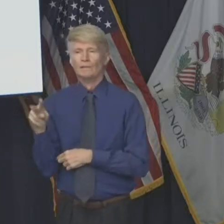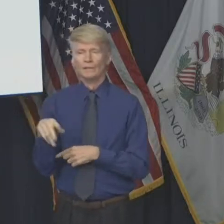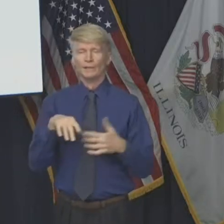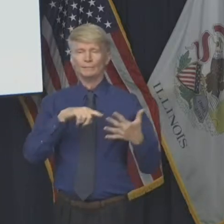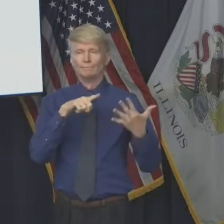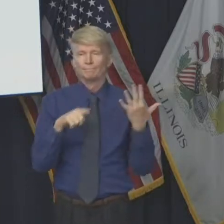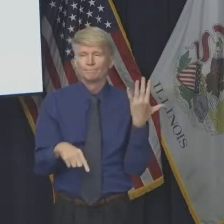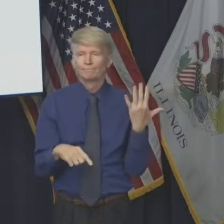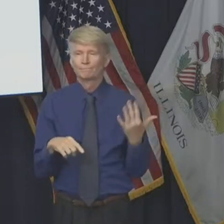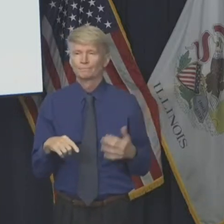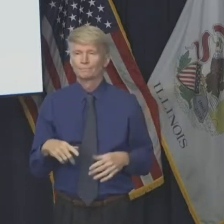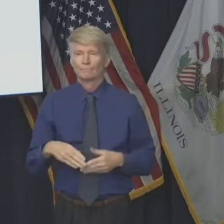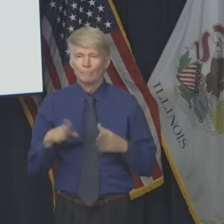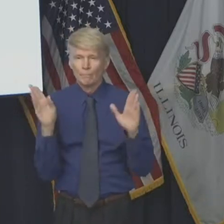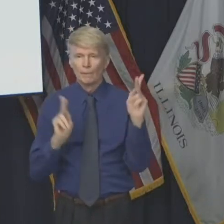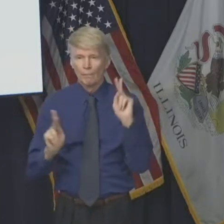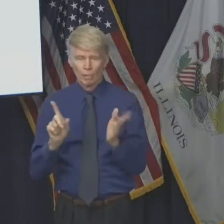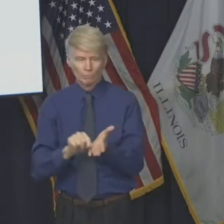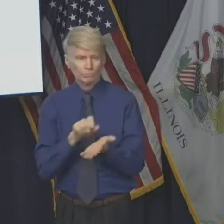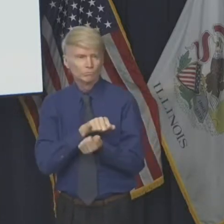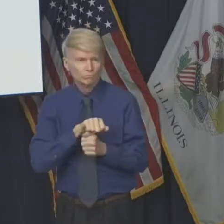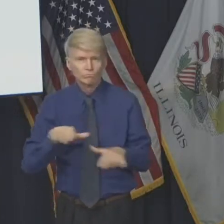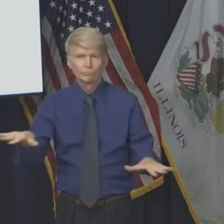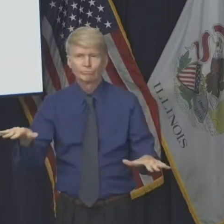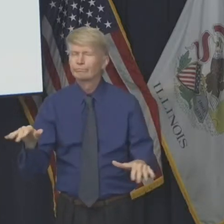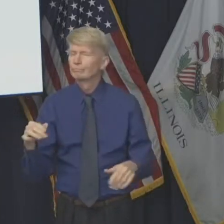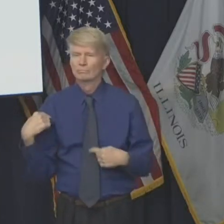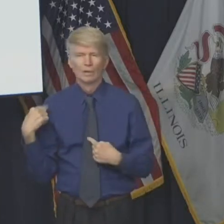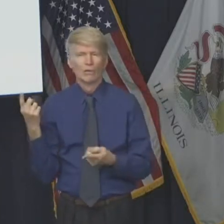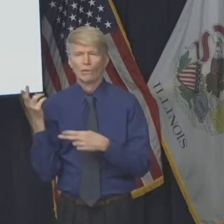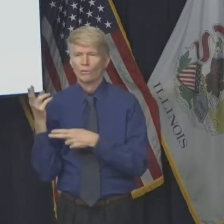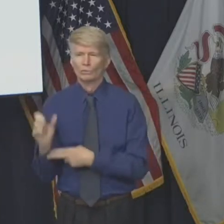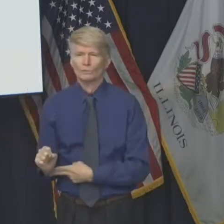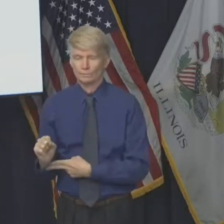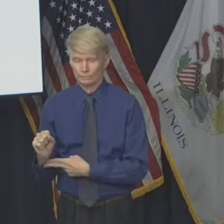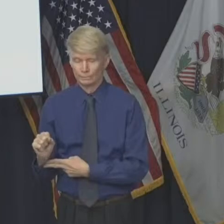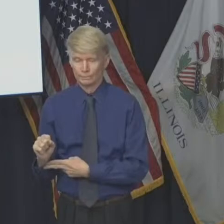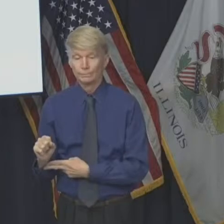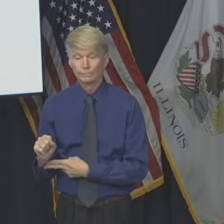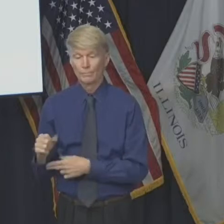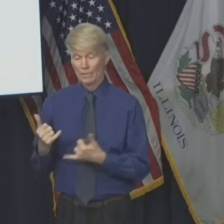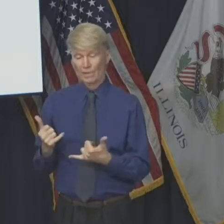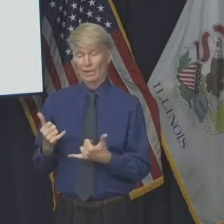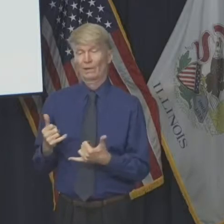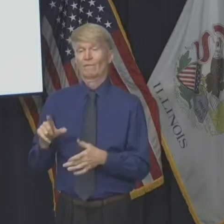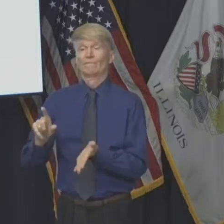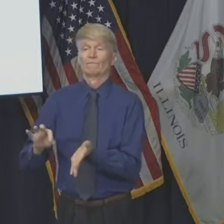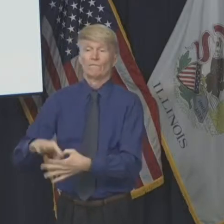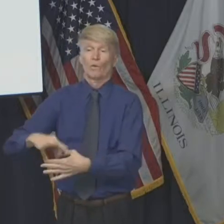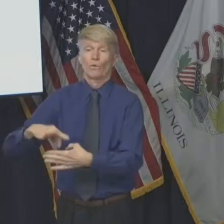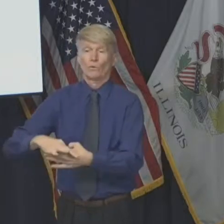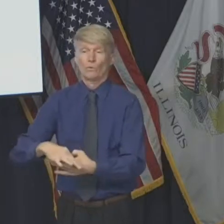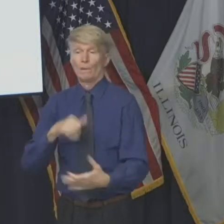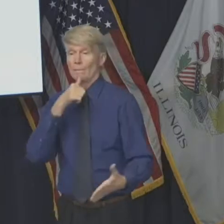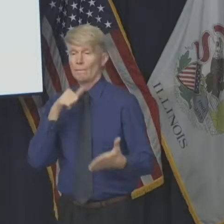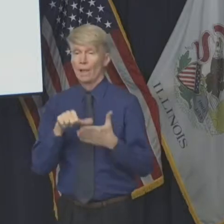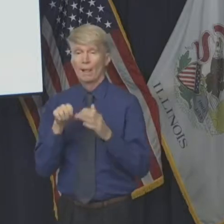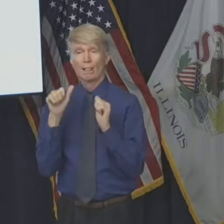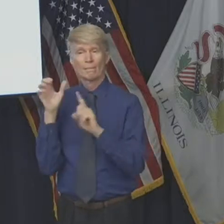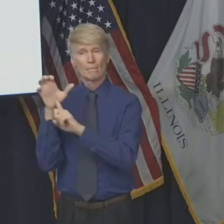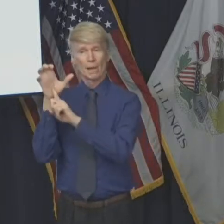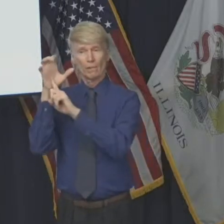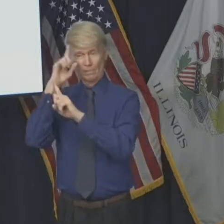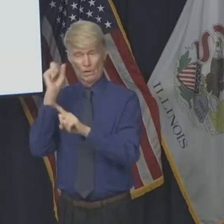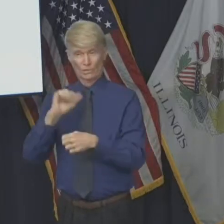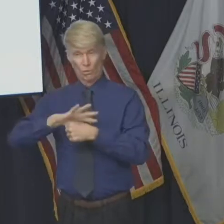long-standing and standard process across the nation. With the record-setting use of vote-by-mail ballots here in Illinois because